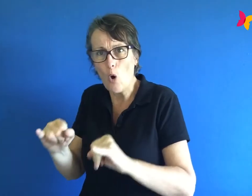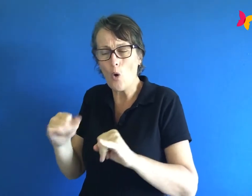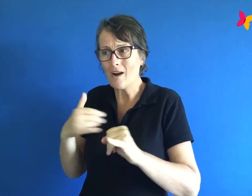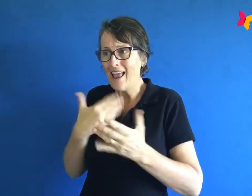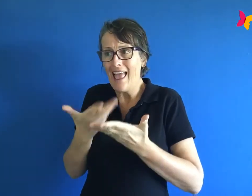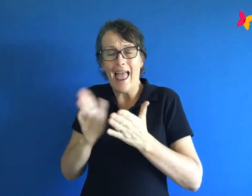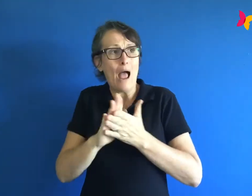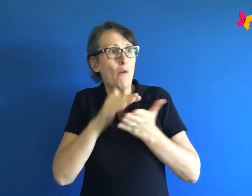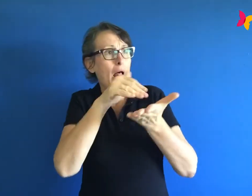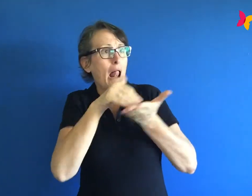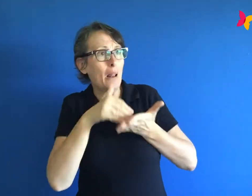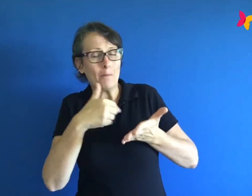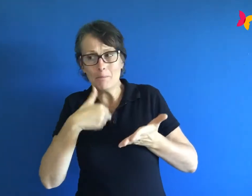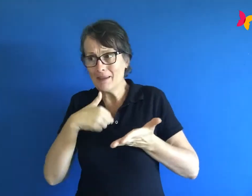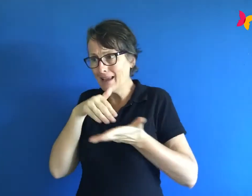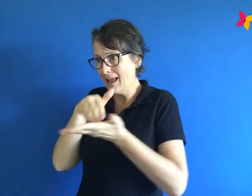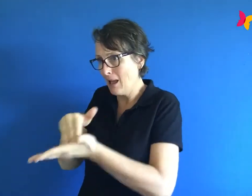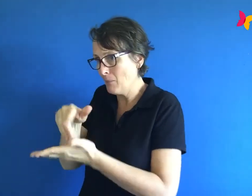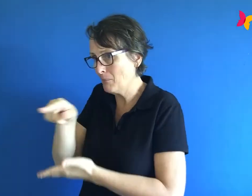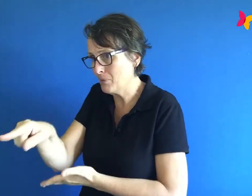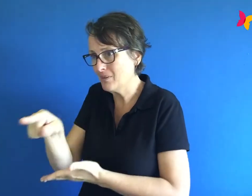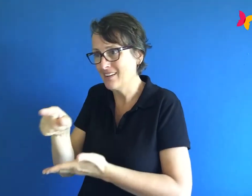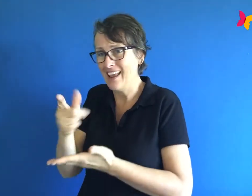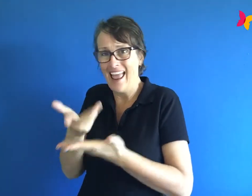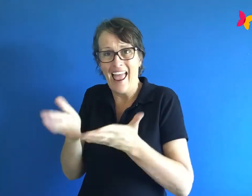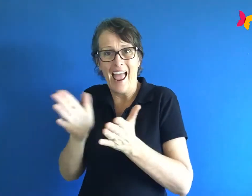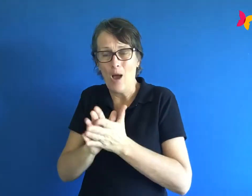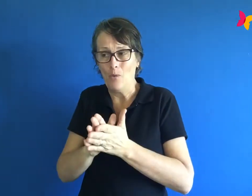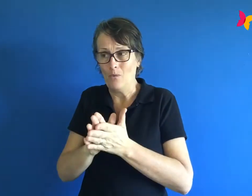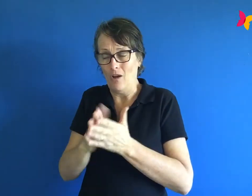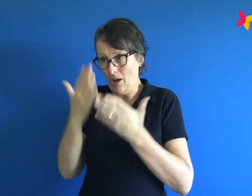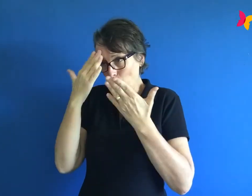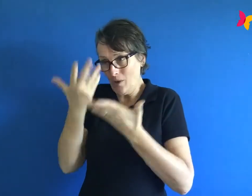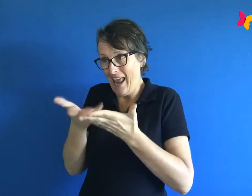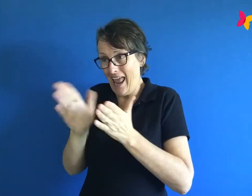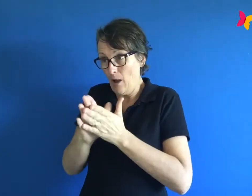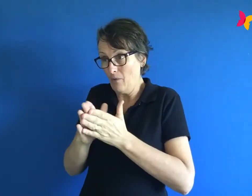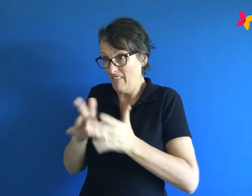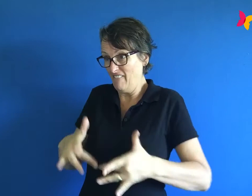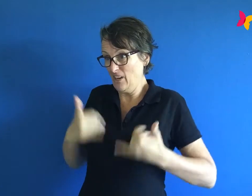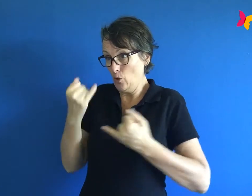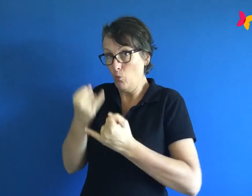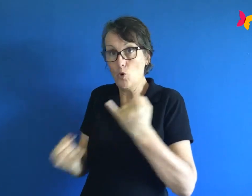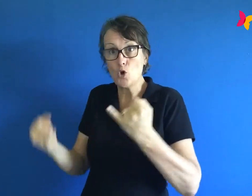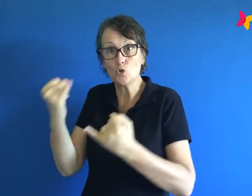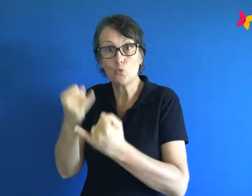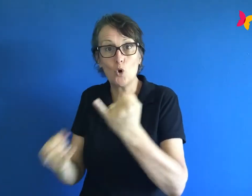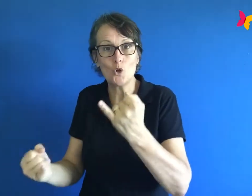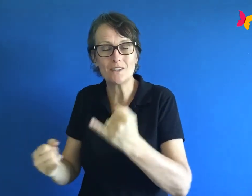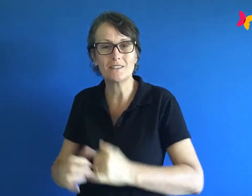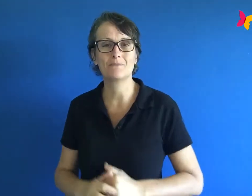setting boundaries. I don't know where to go for help. Just making it worse. I don't know where to go for help.